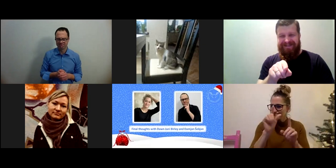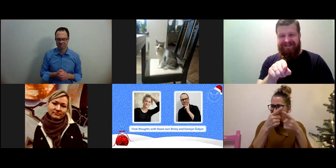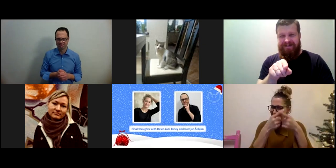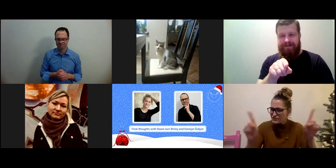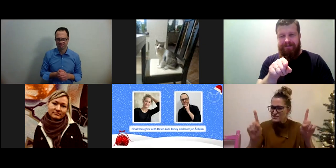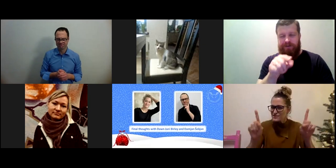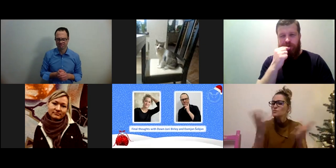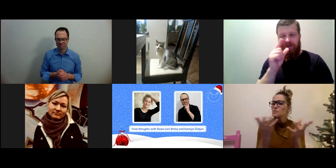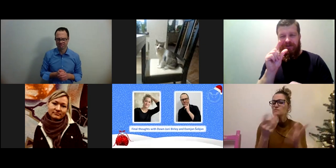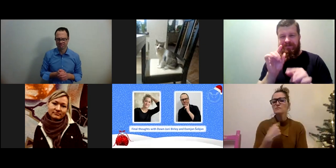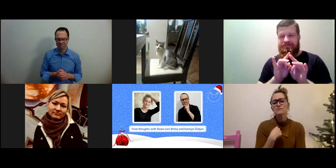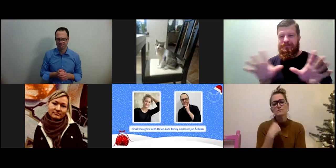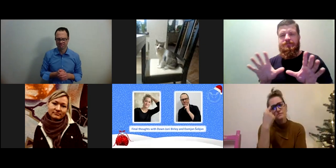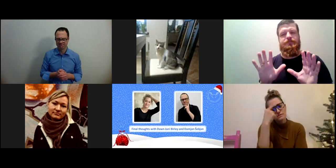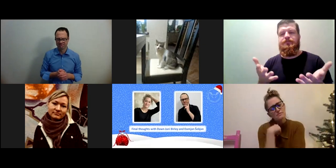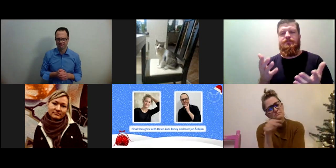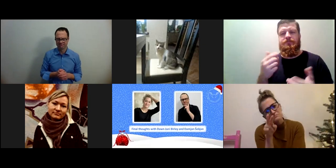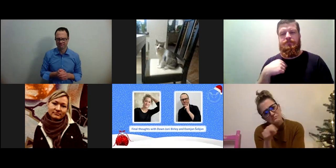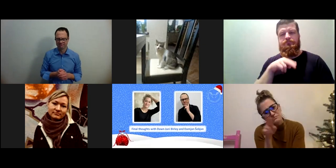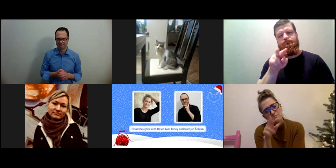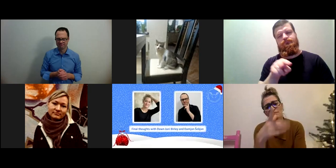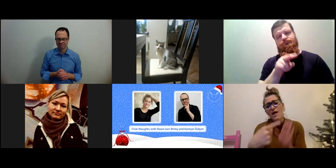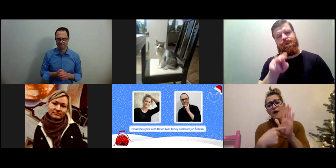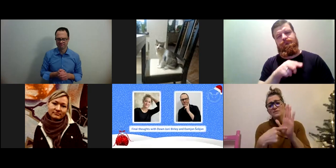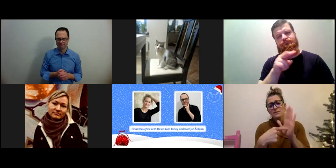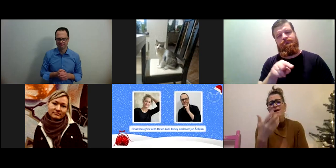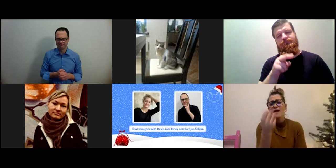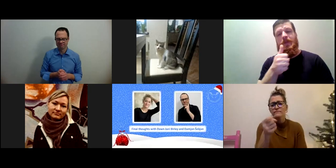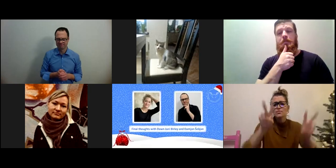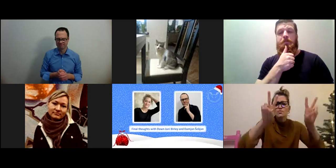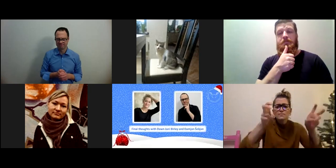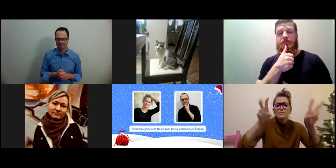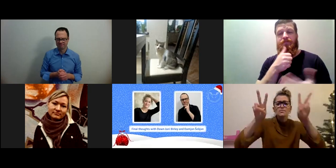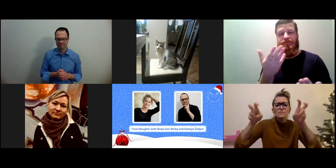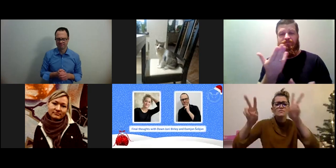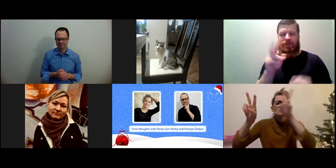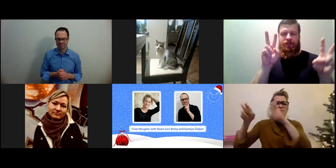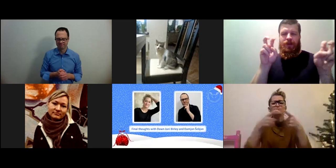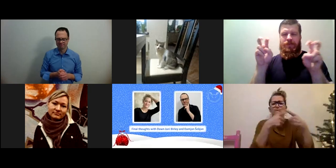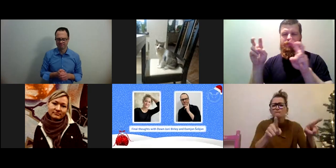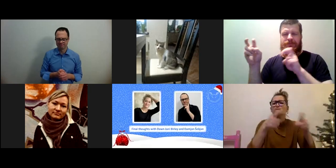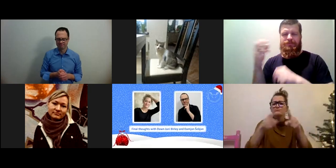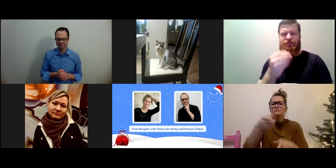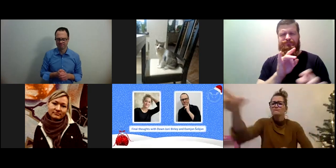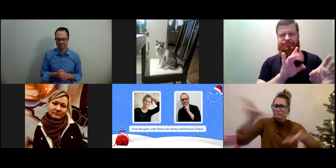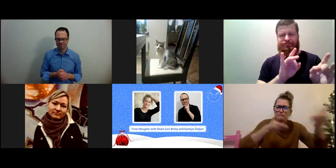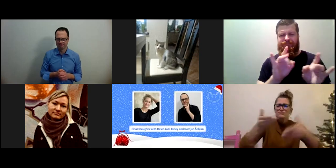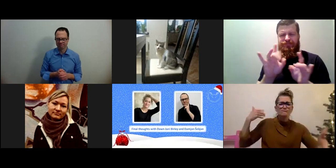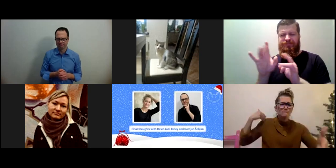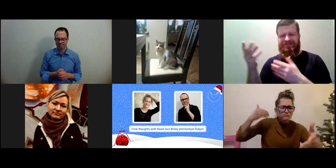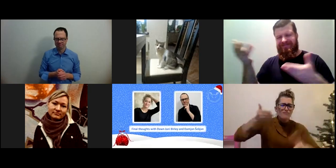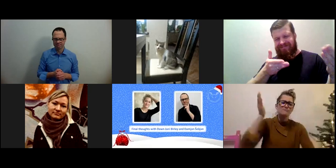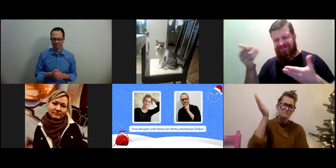of deaf TEDx. What's different here is that we have different topics that